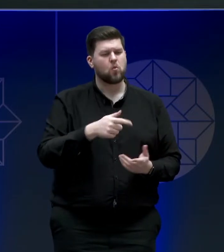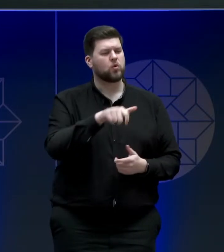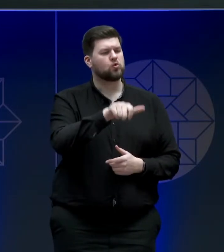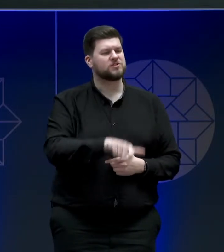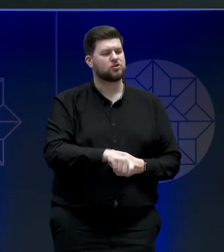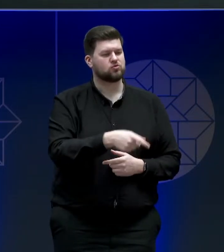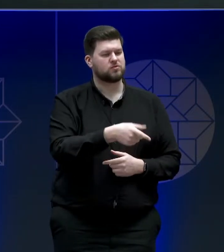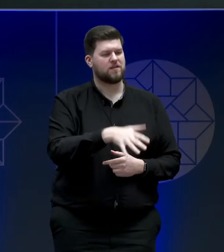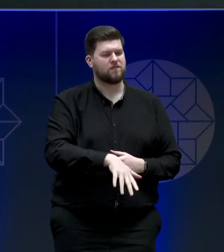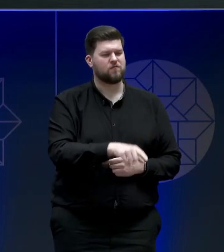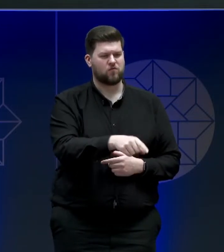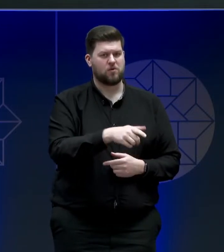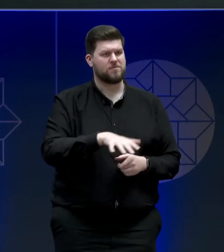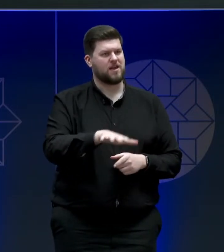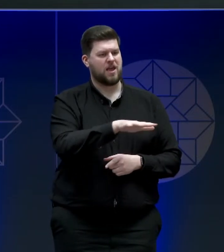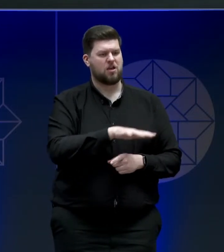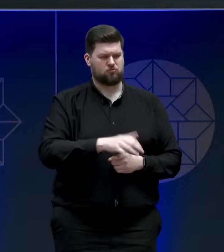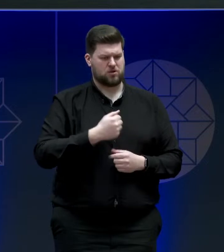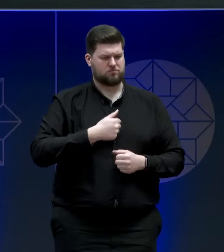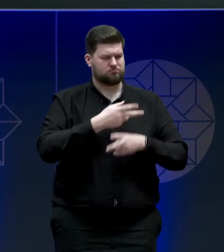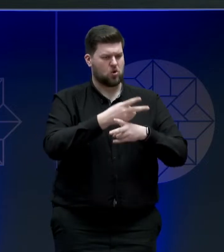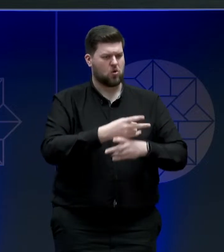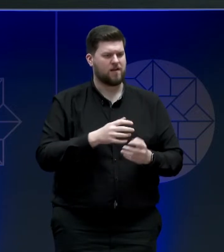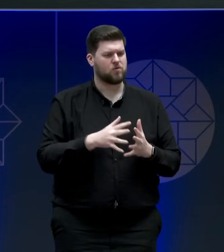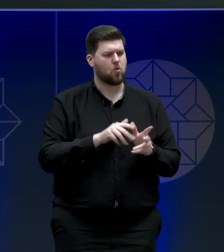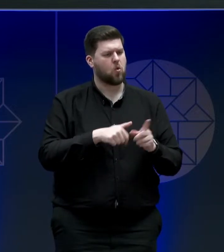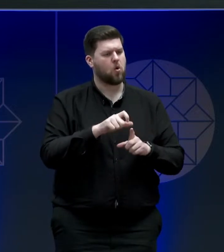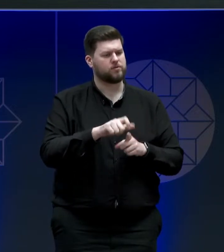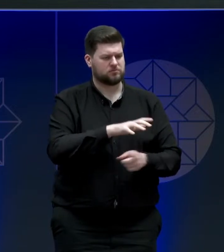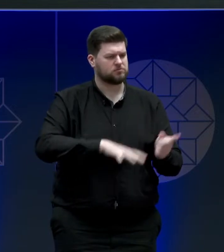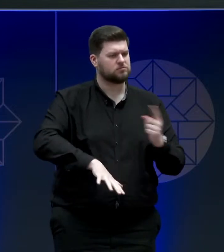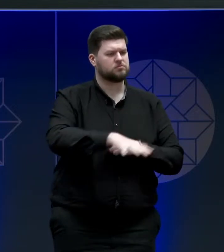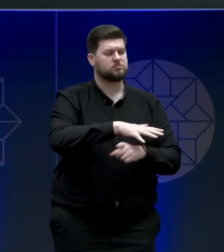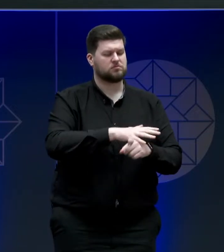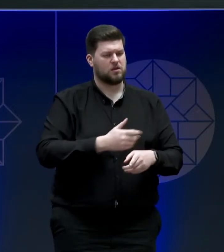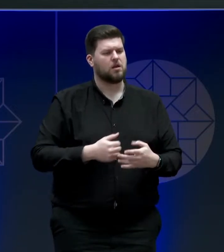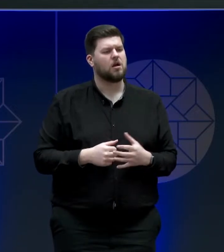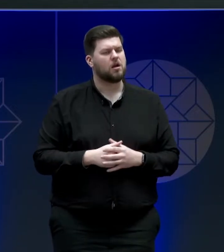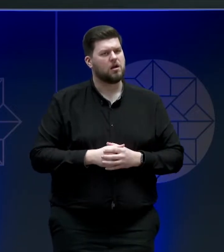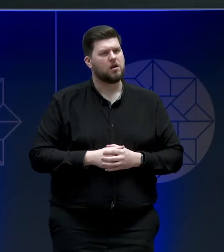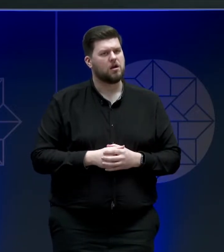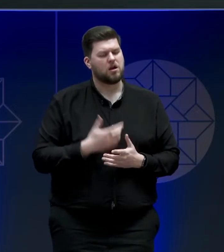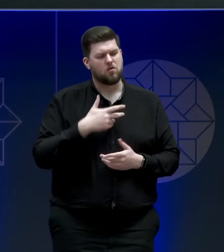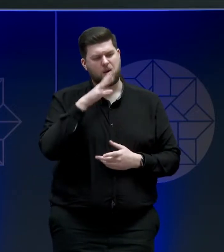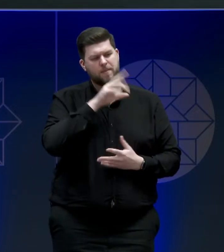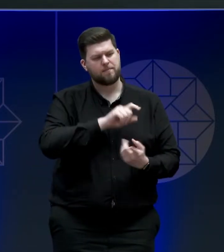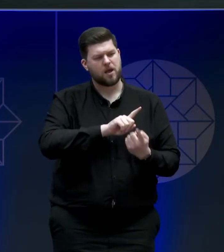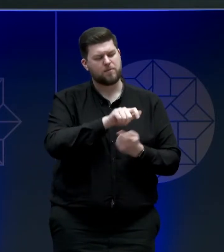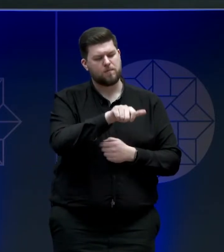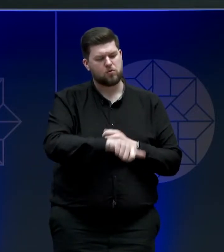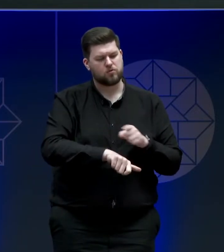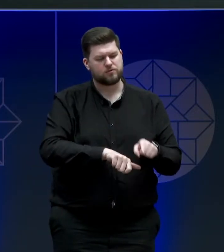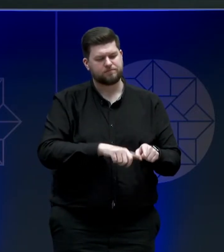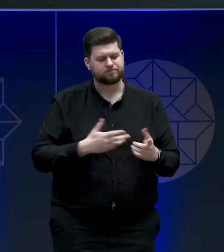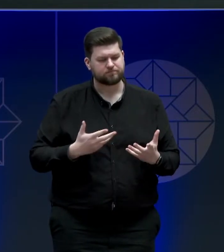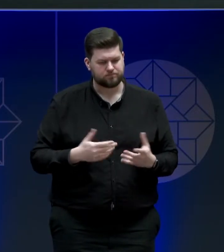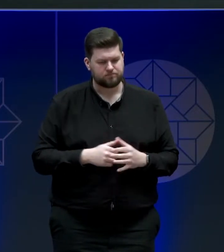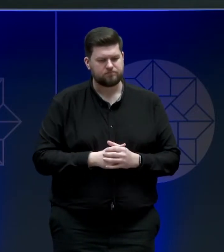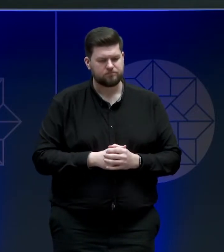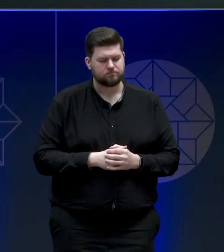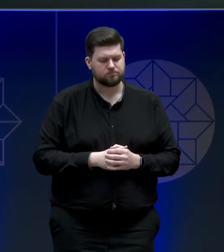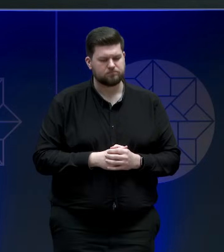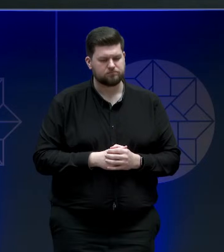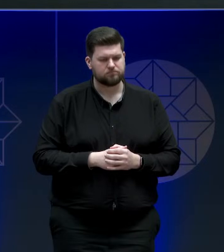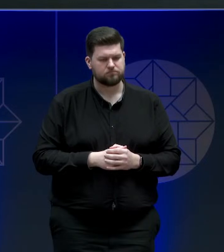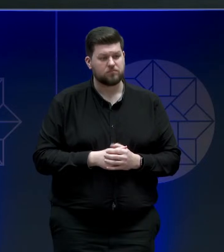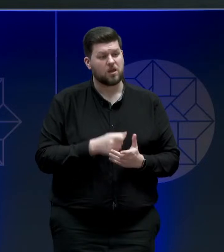in the town of Alyth in my constituency who pointed to the, I'm going to call it the facility